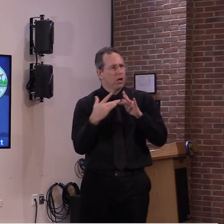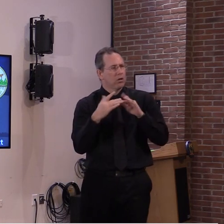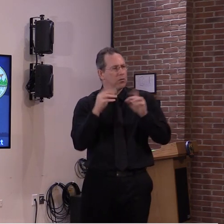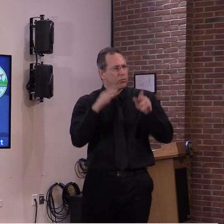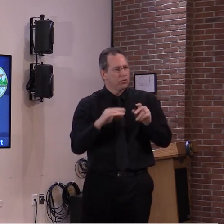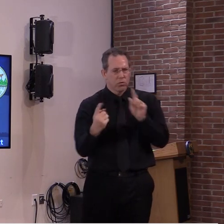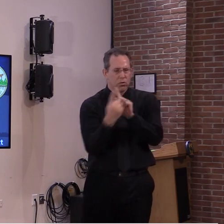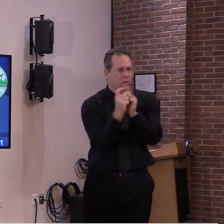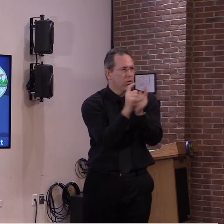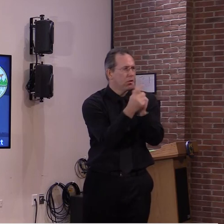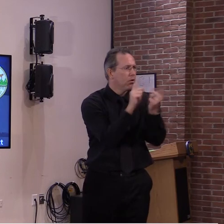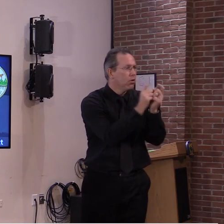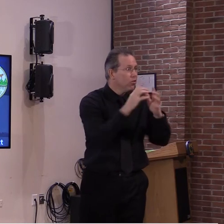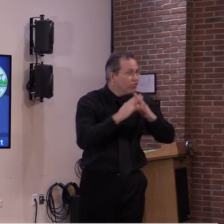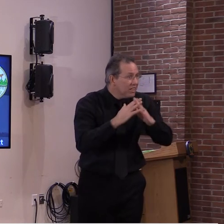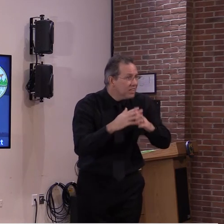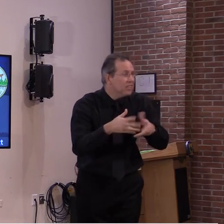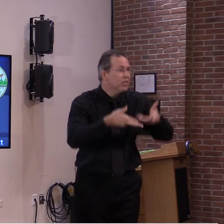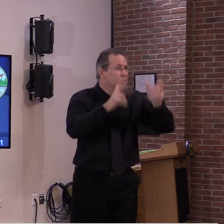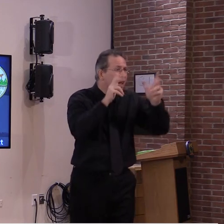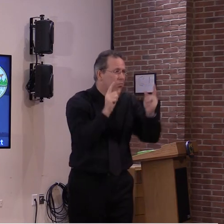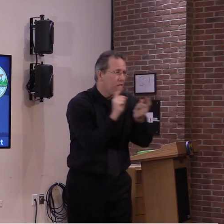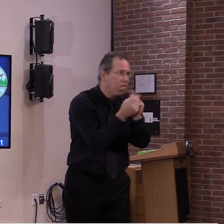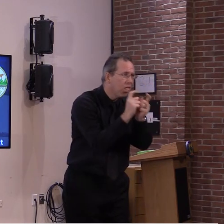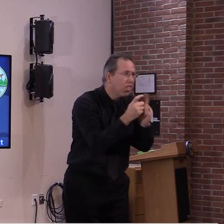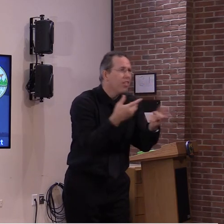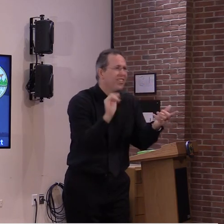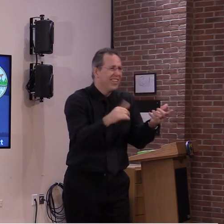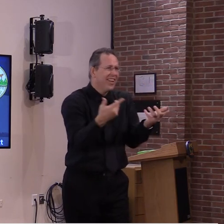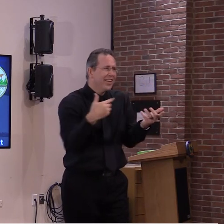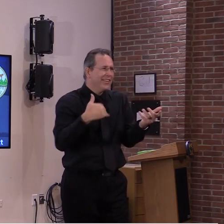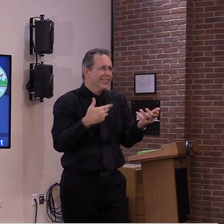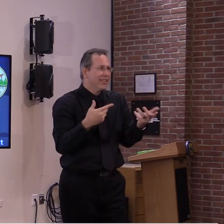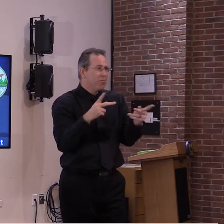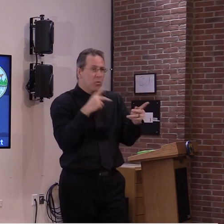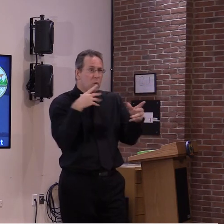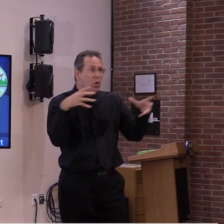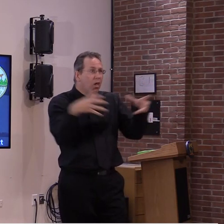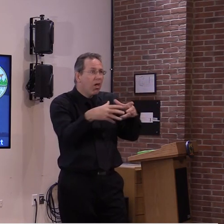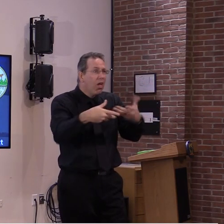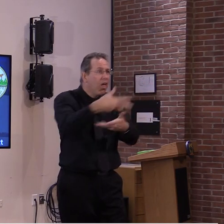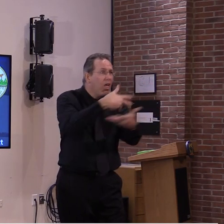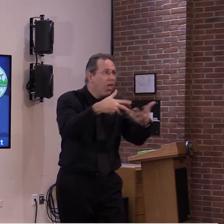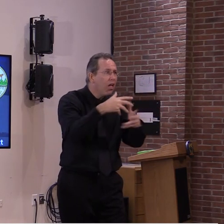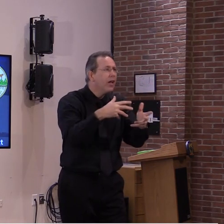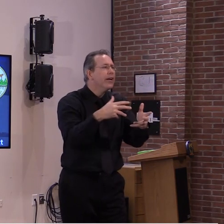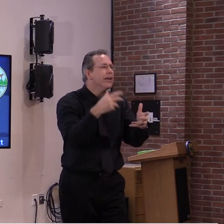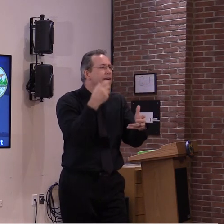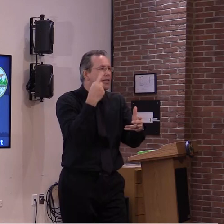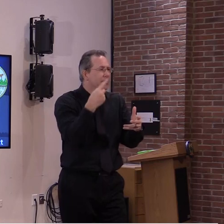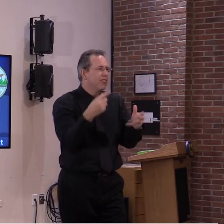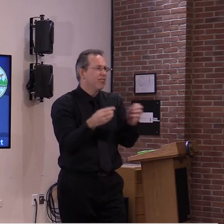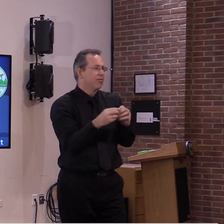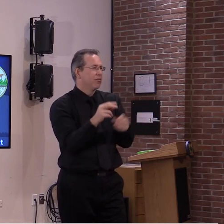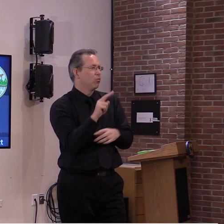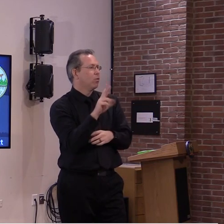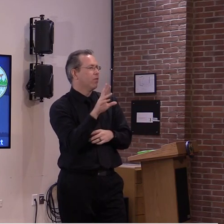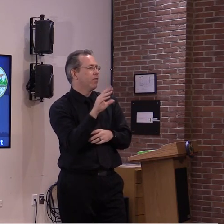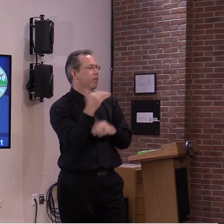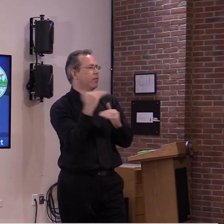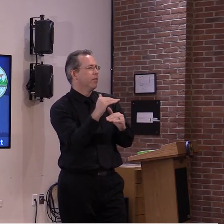a particular venue or facility at one time, currently limited to 25. Our hope